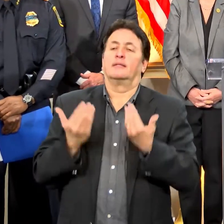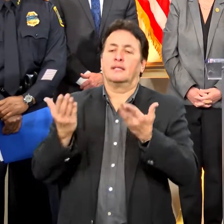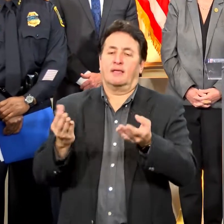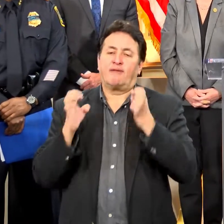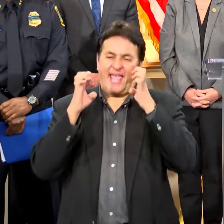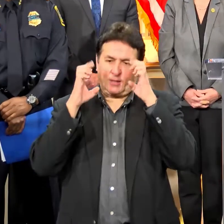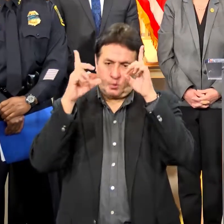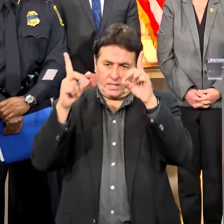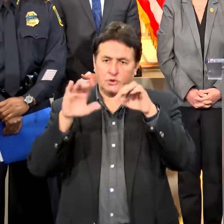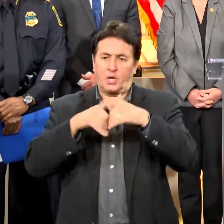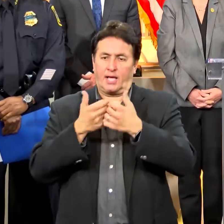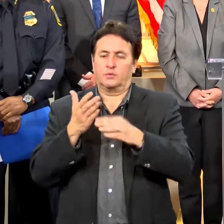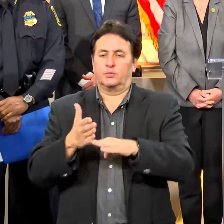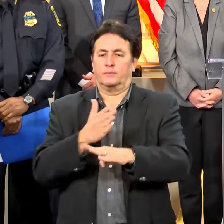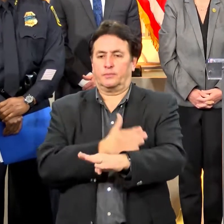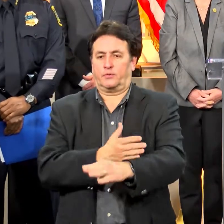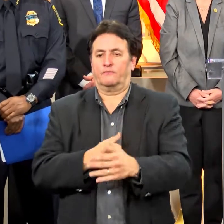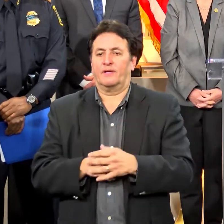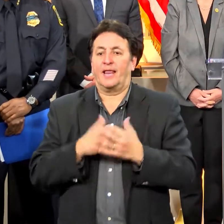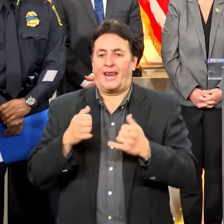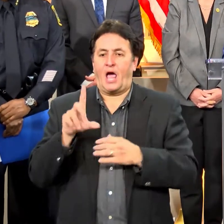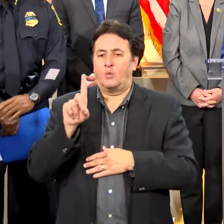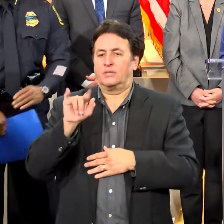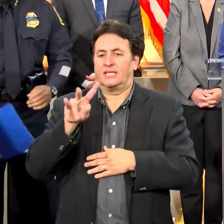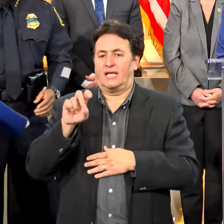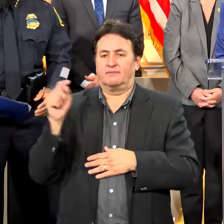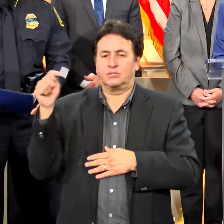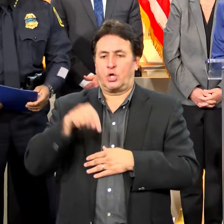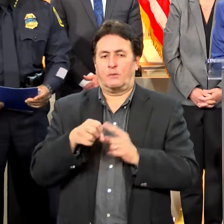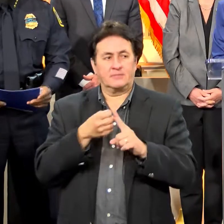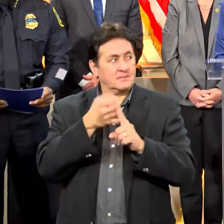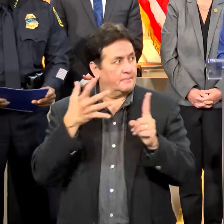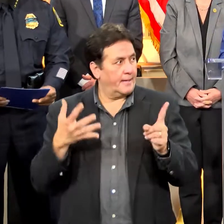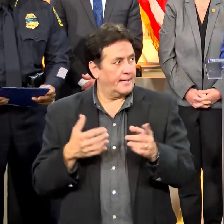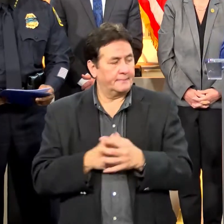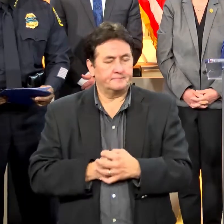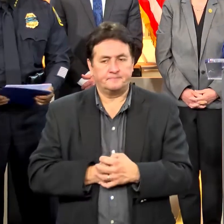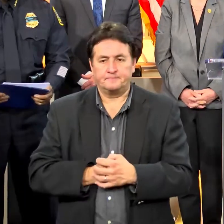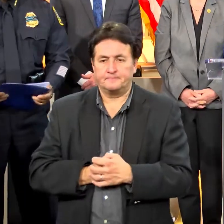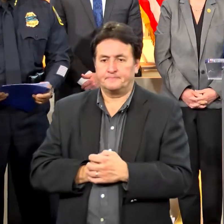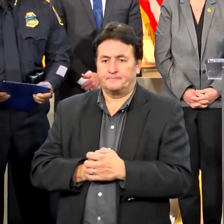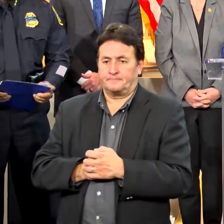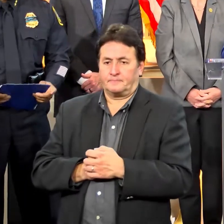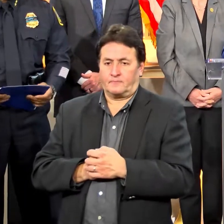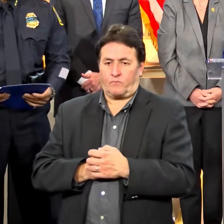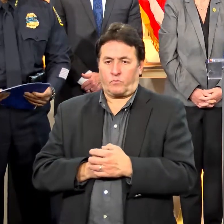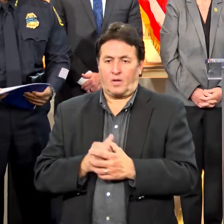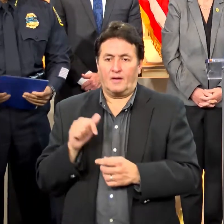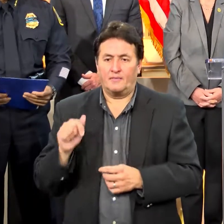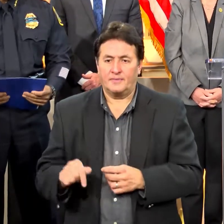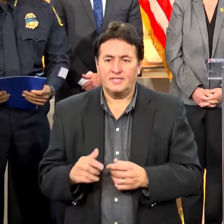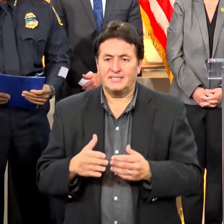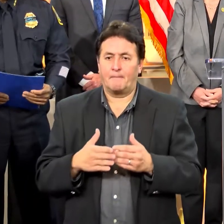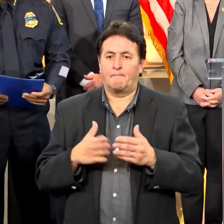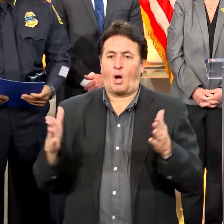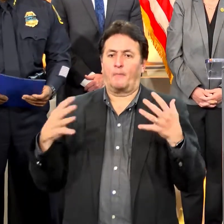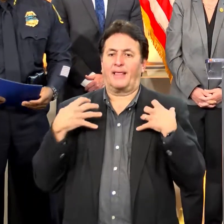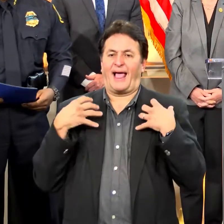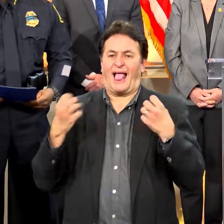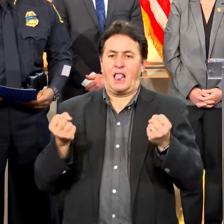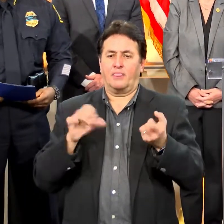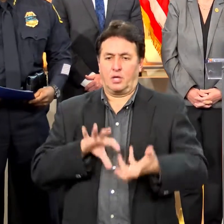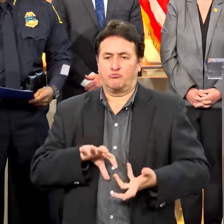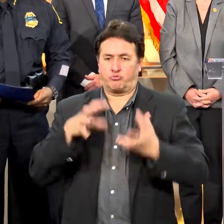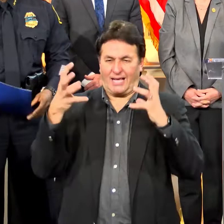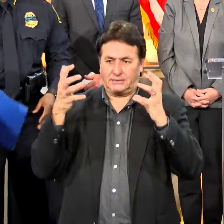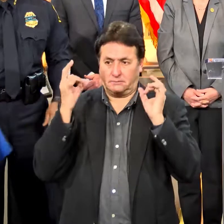Manel Patel Davis. In conclusion, this is a public health crisis, and as a city, we